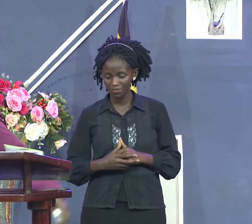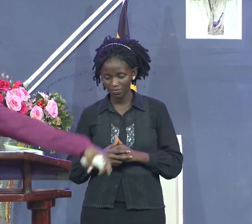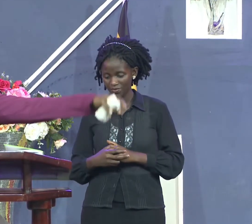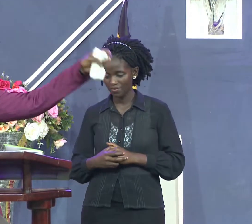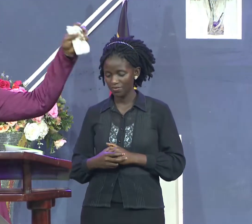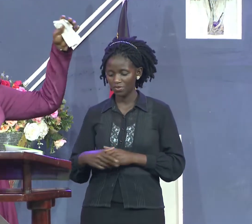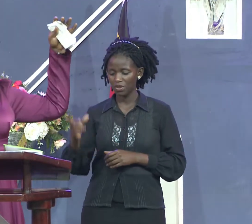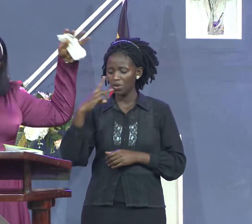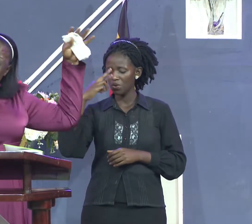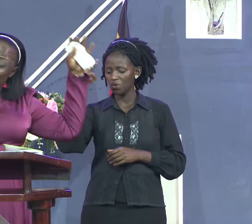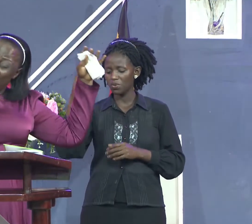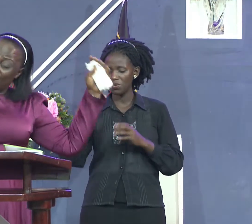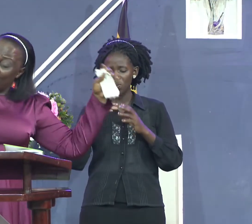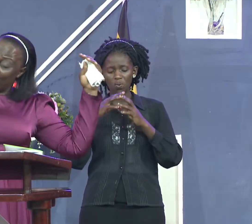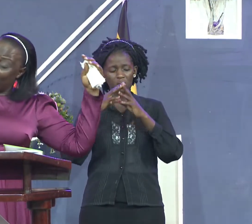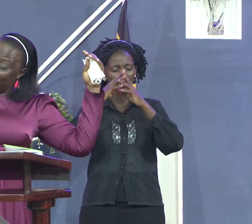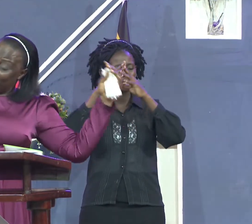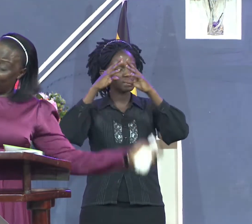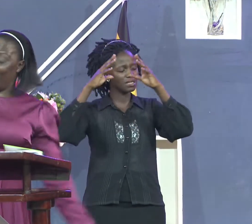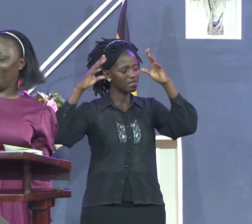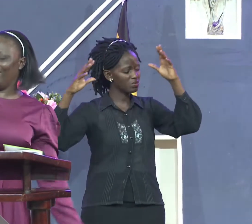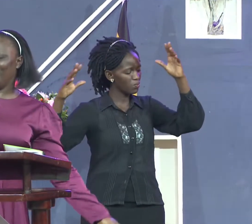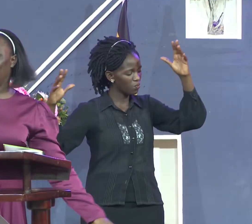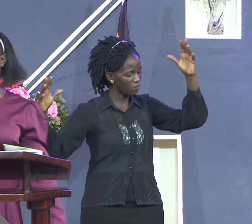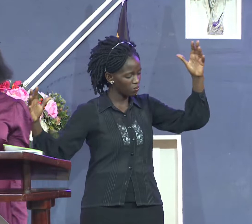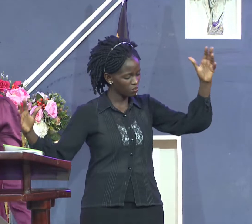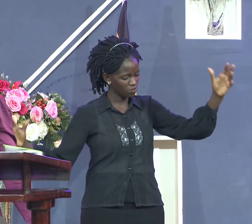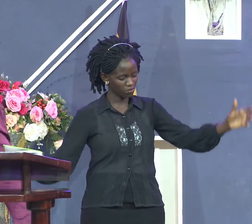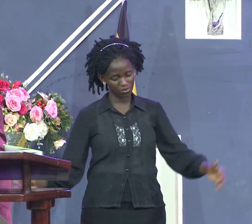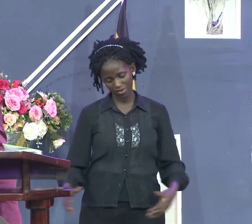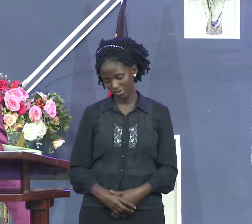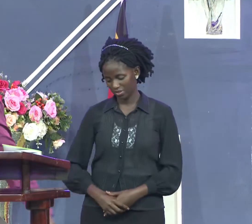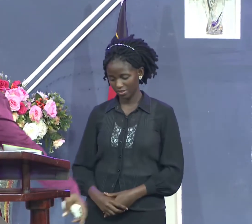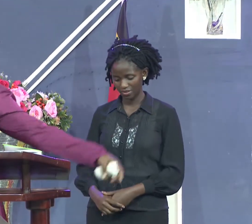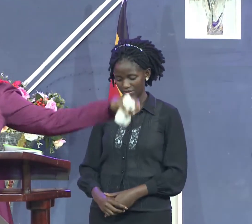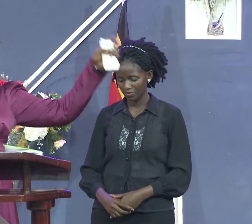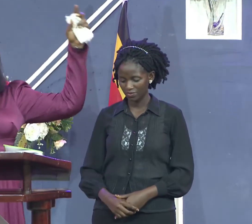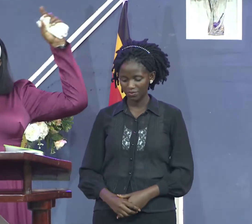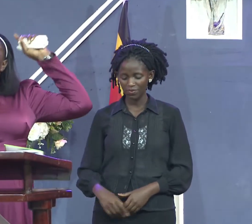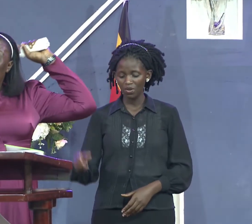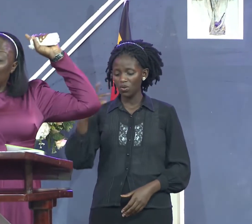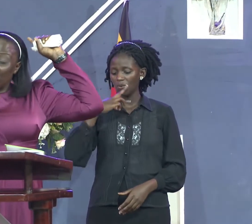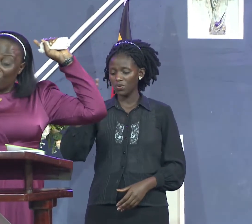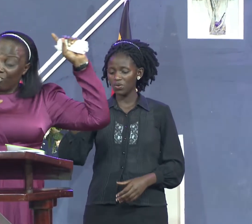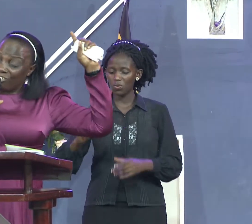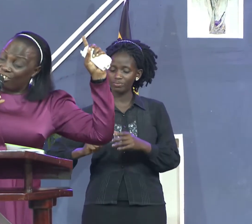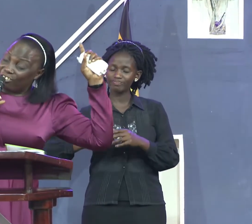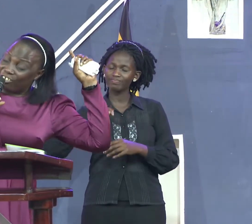strong. Olimugazi nyonyonyonyo. You're too, too wide.